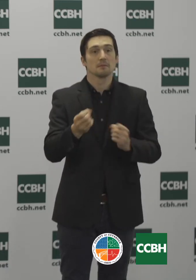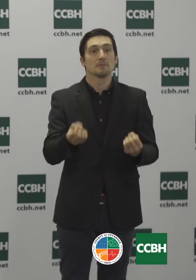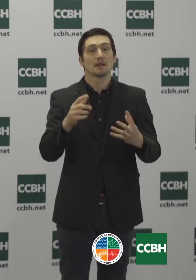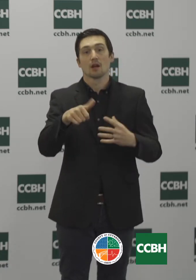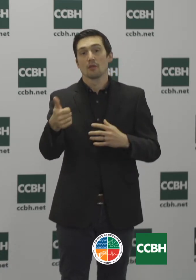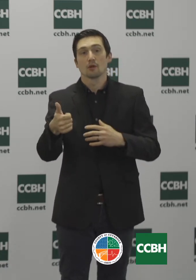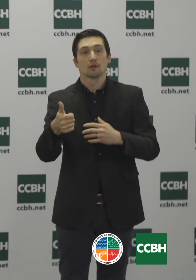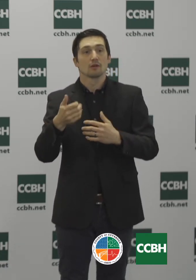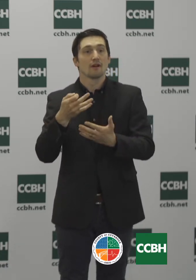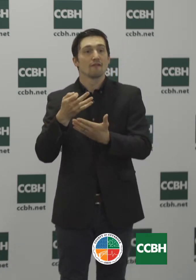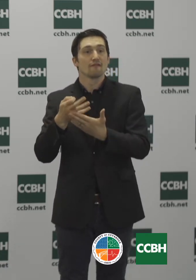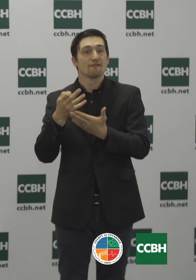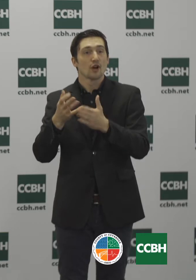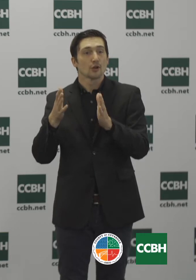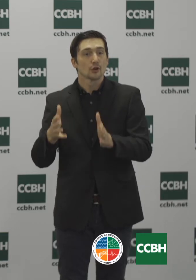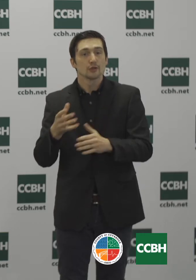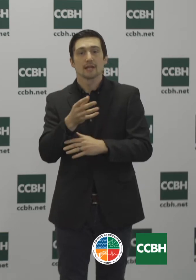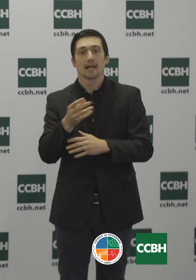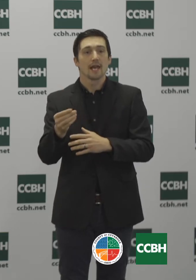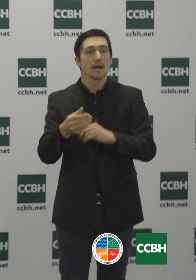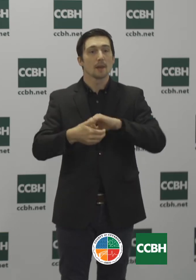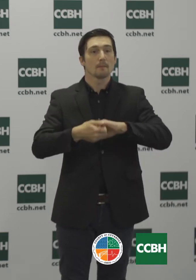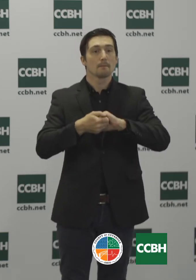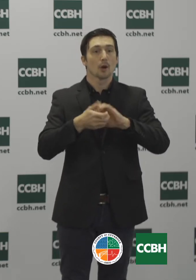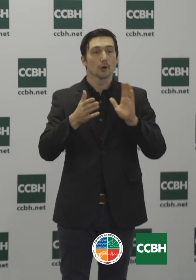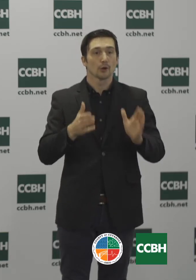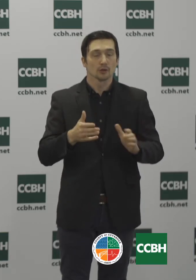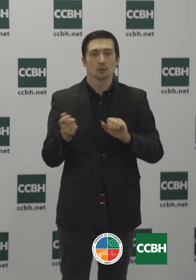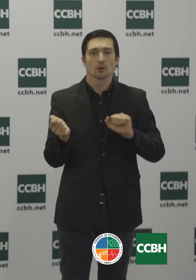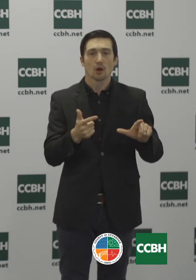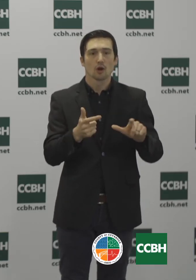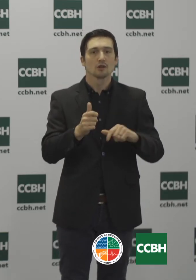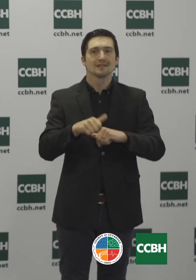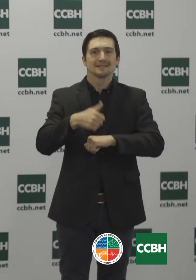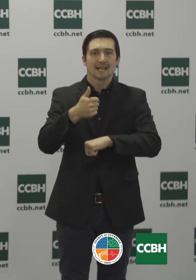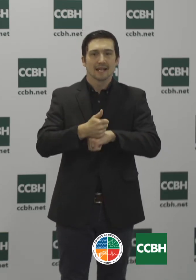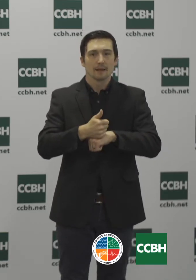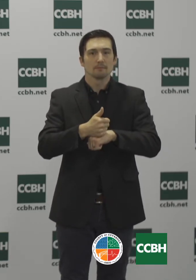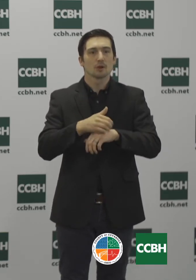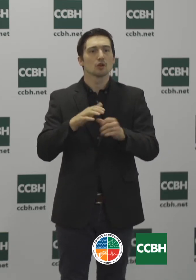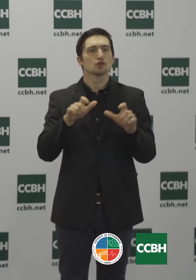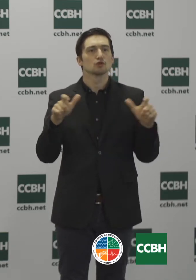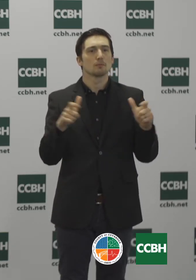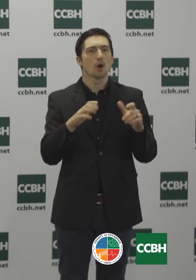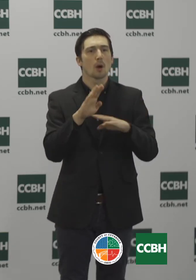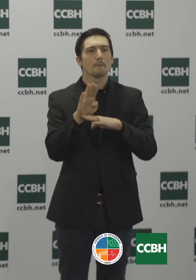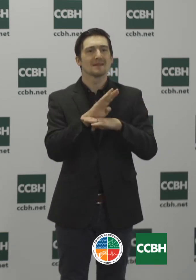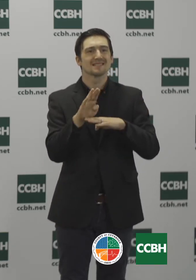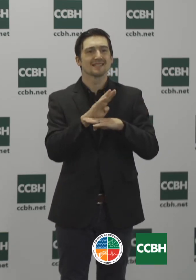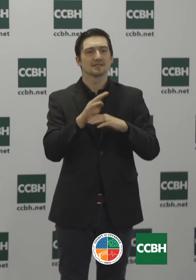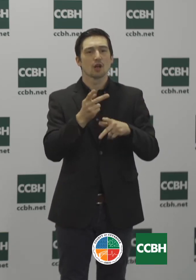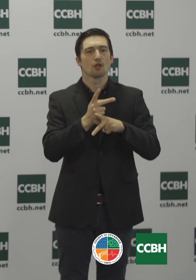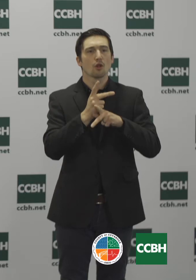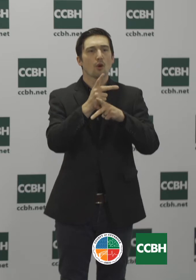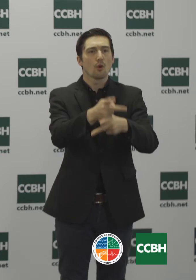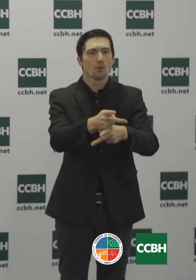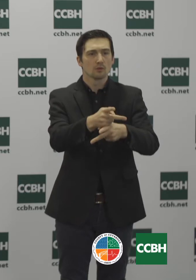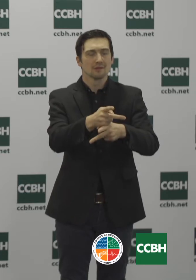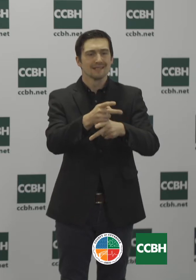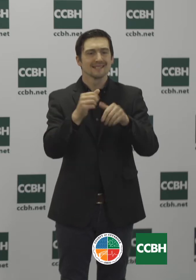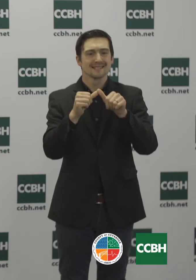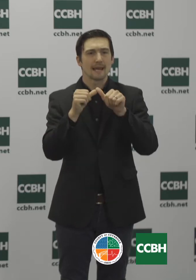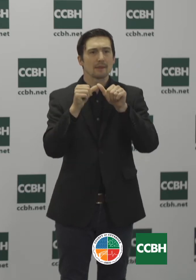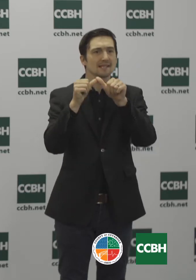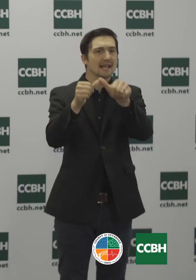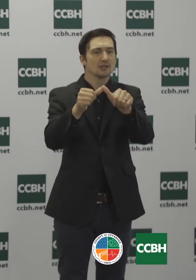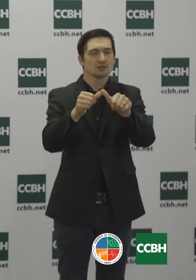other partners, that we were all launching a small business loan stabilization fund. That fund was set up to